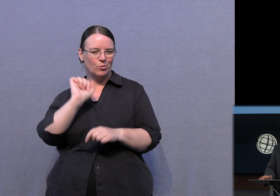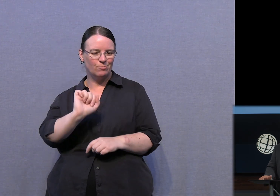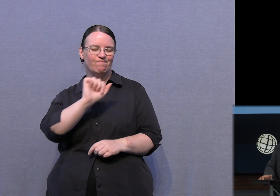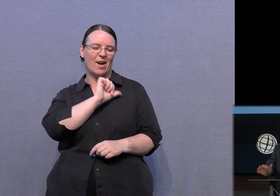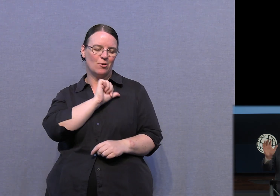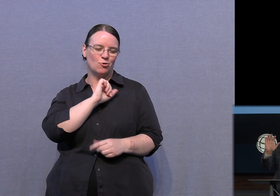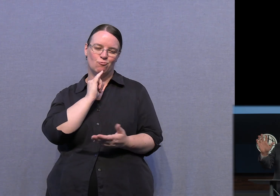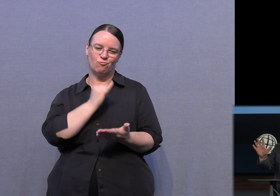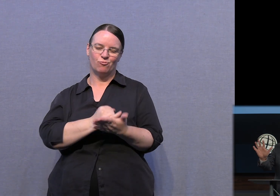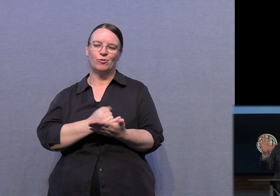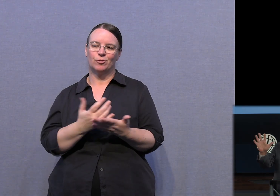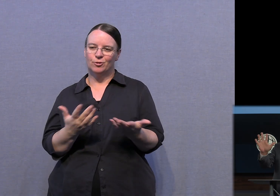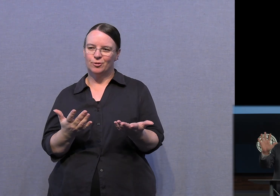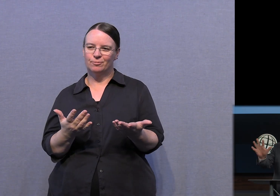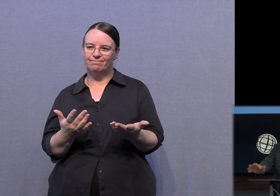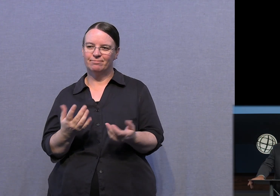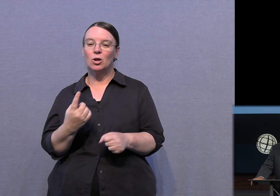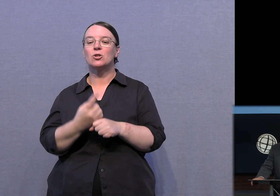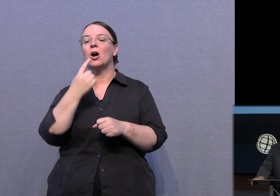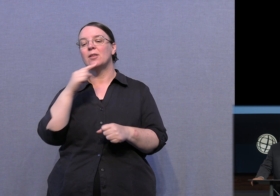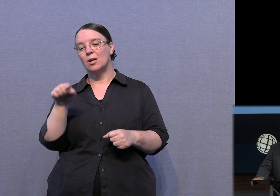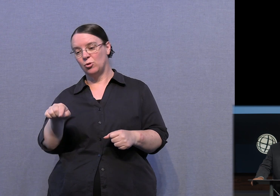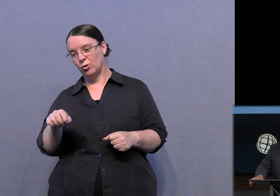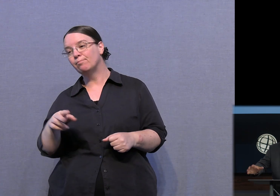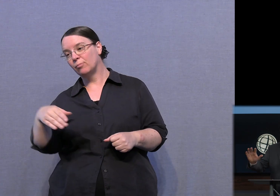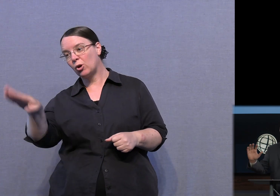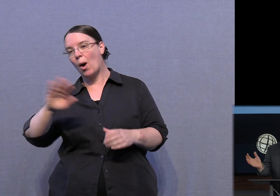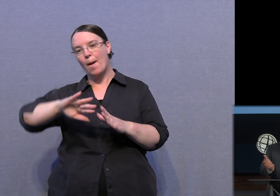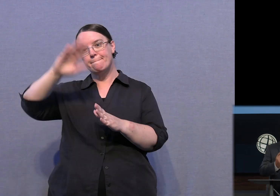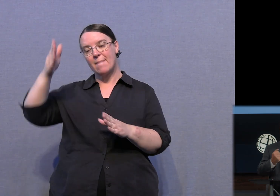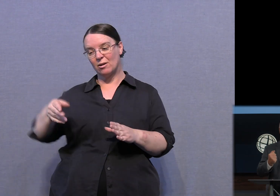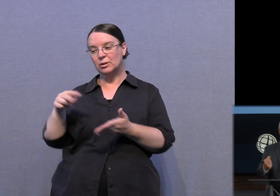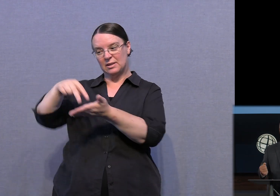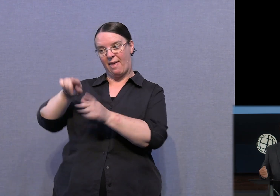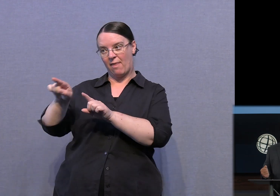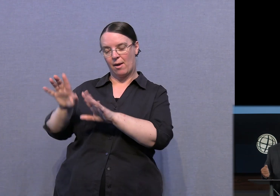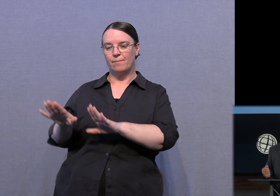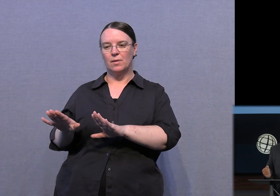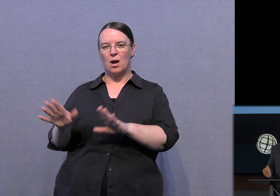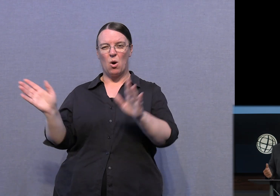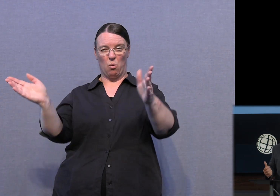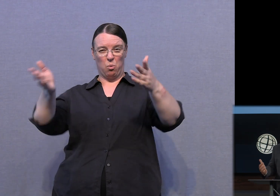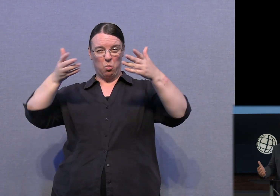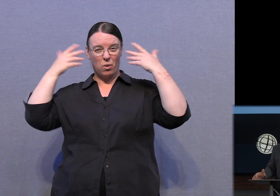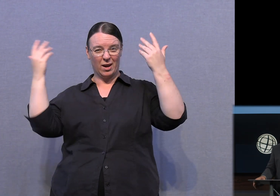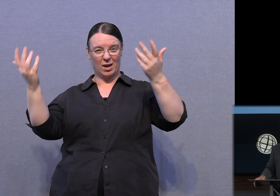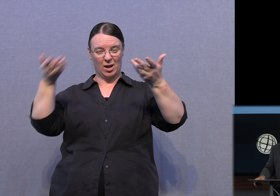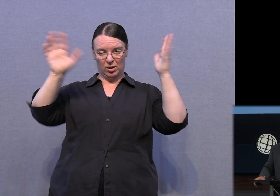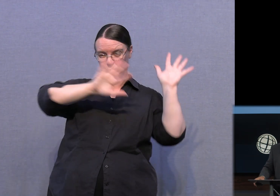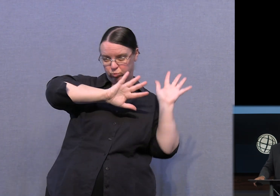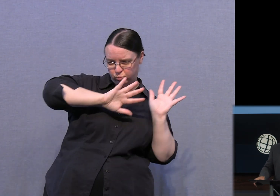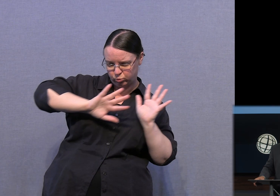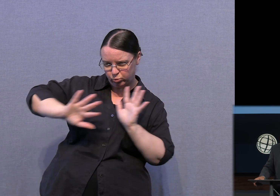And so the Lord says, okay, I want you to stand on this mountain. A great wind came. And you can imagine